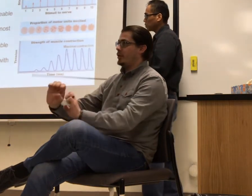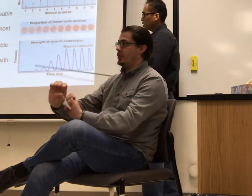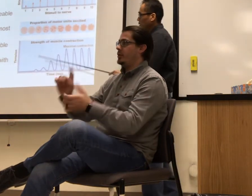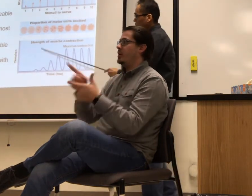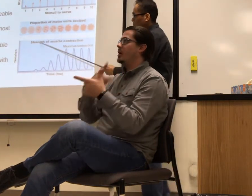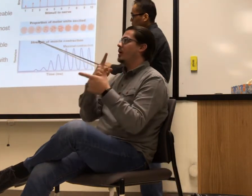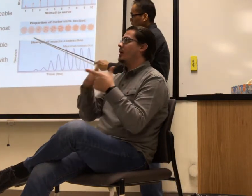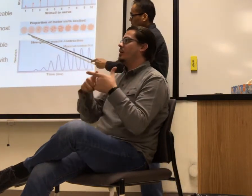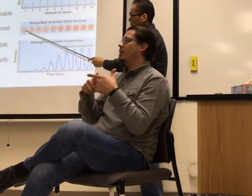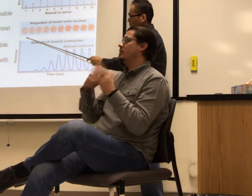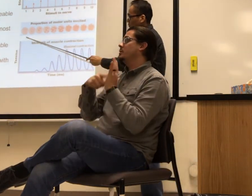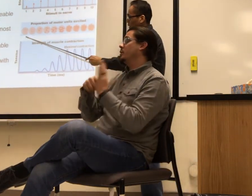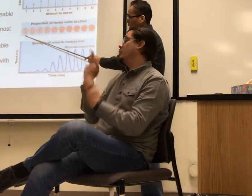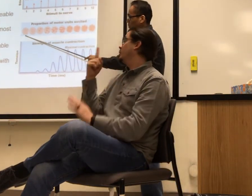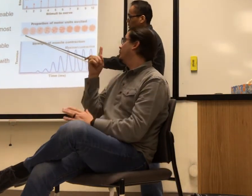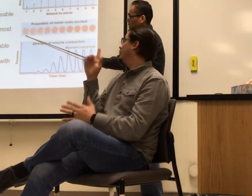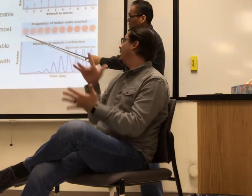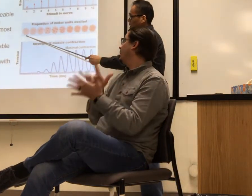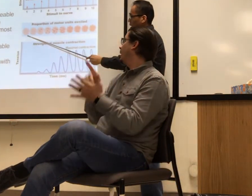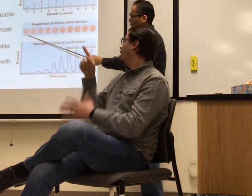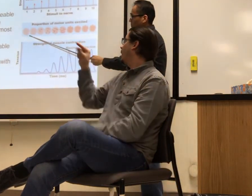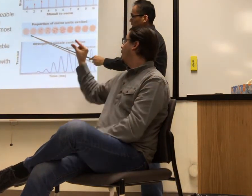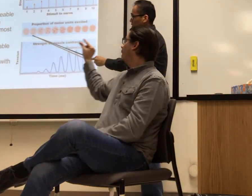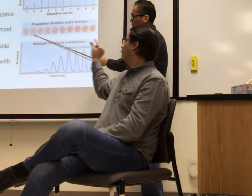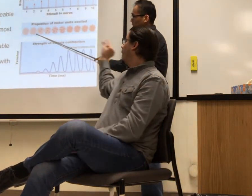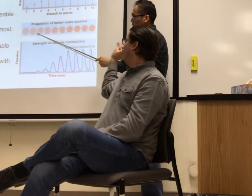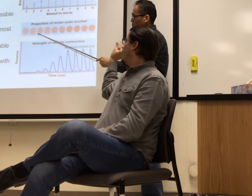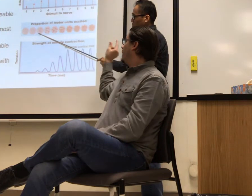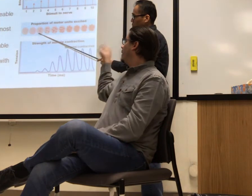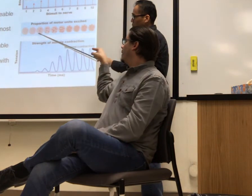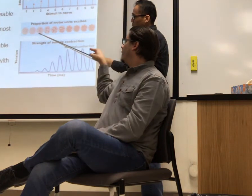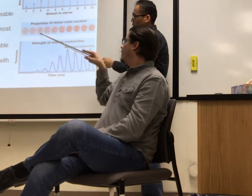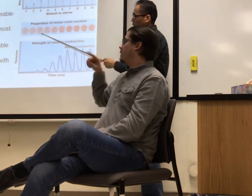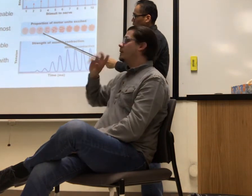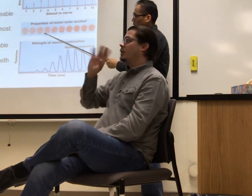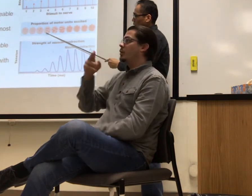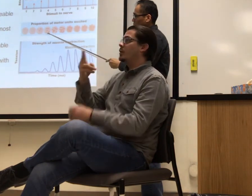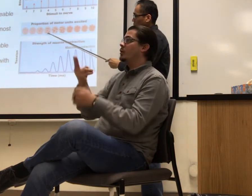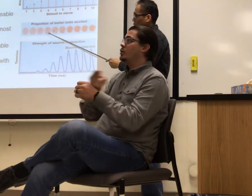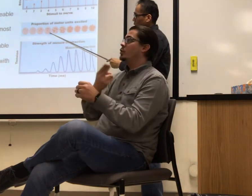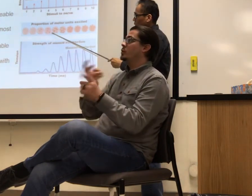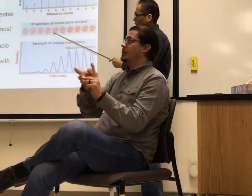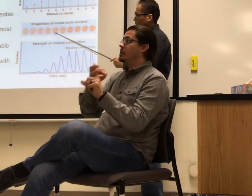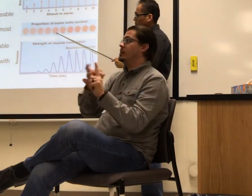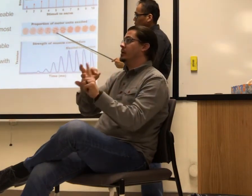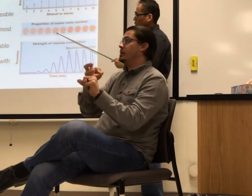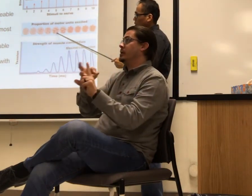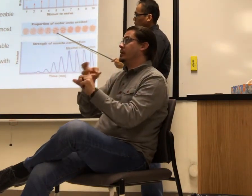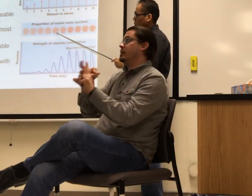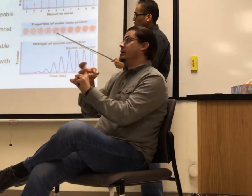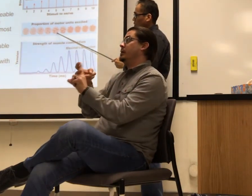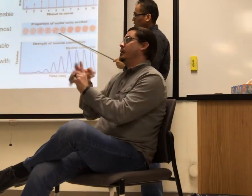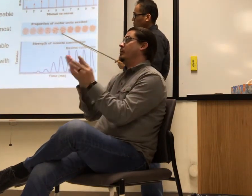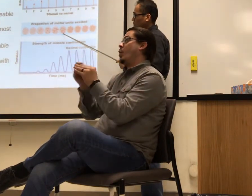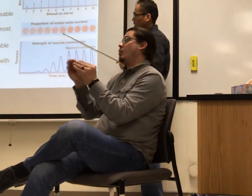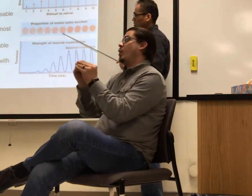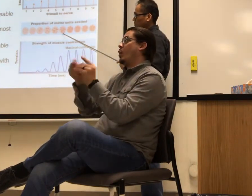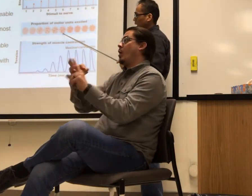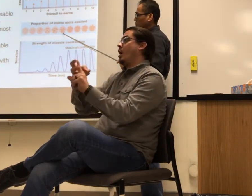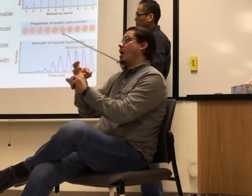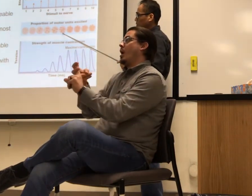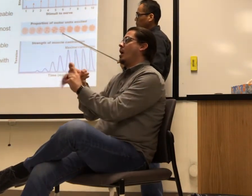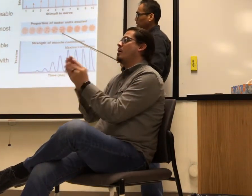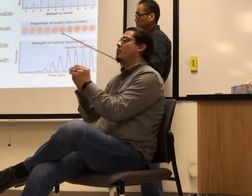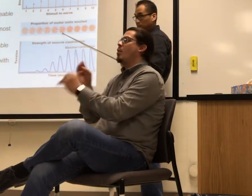it shows you here in this middle frame, basically you recruit more and more and more motor units. More